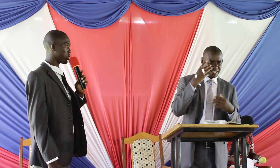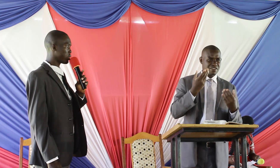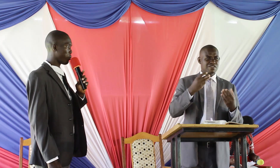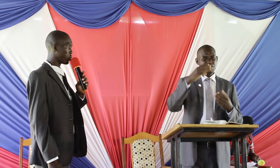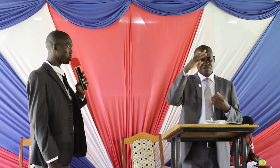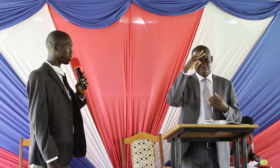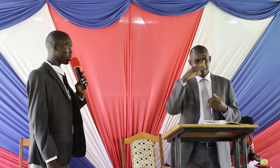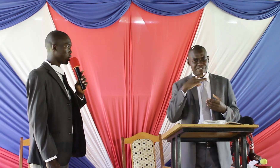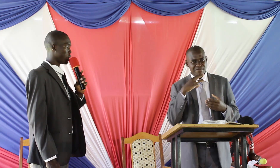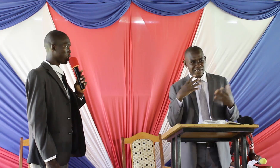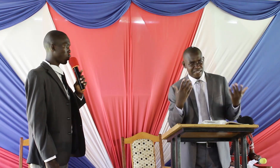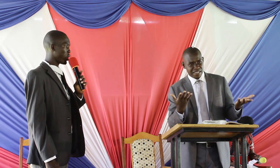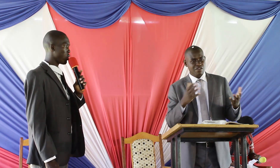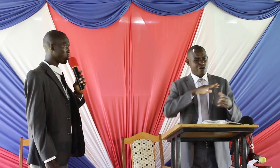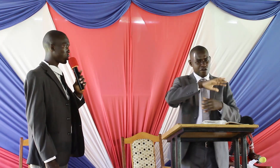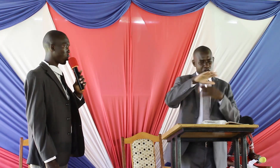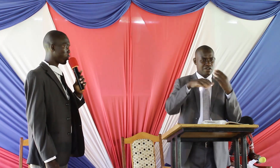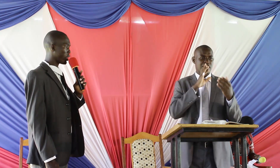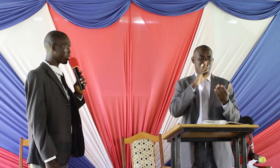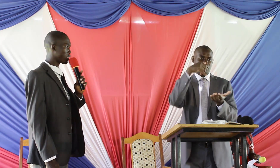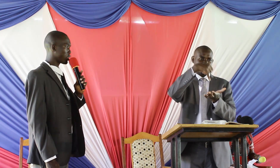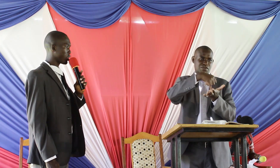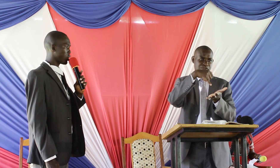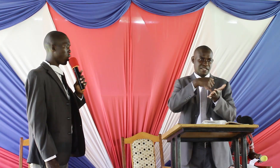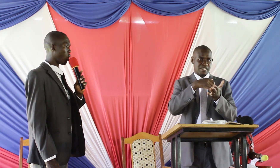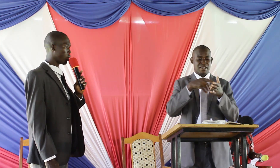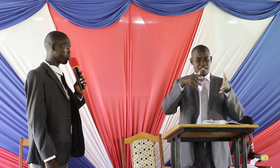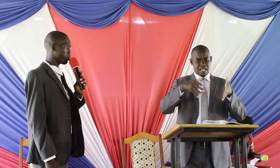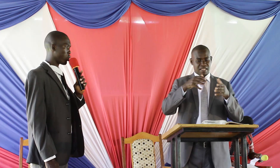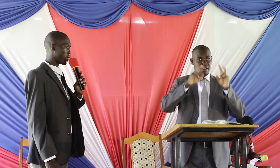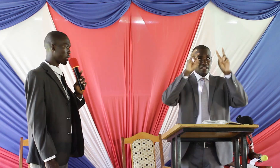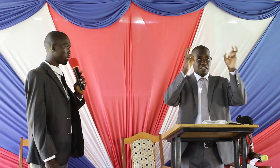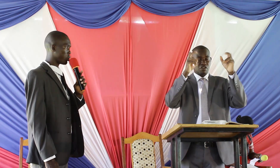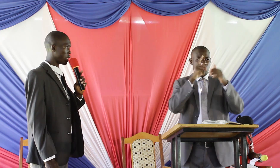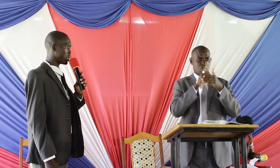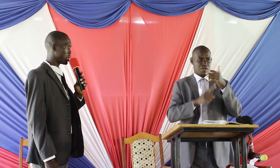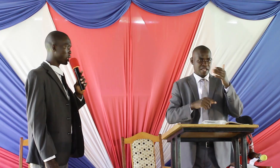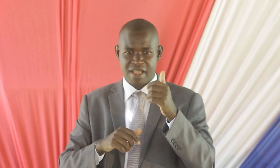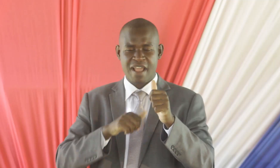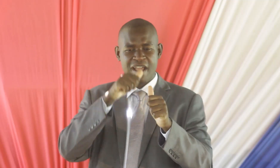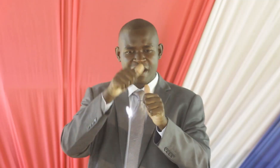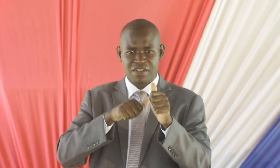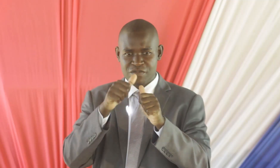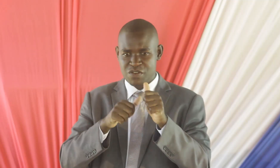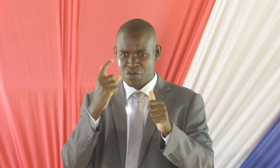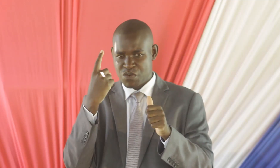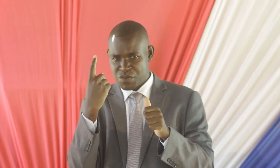The disabled, widows, orphans, all people are included.